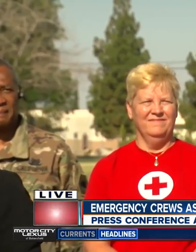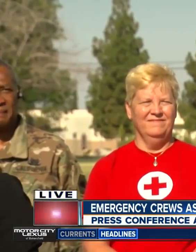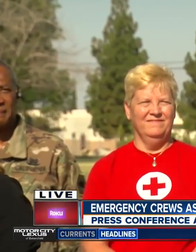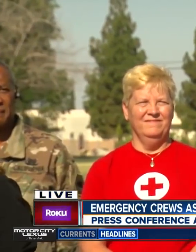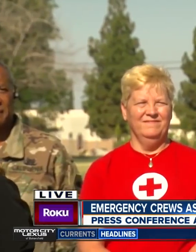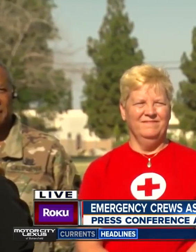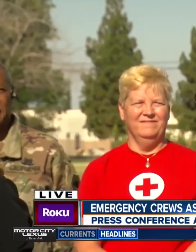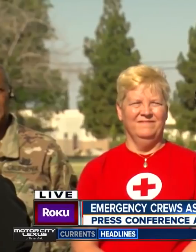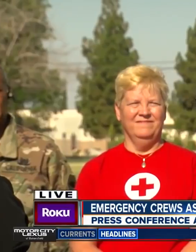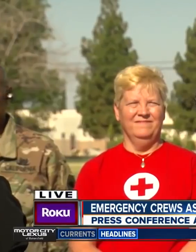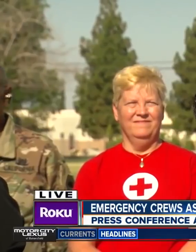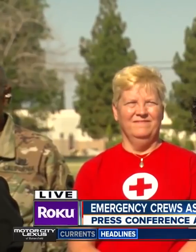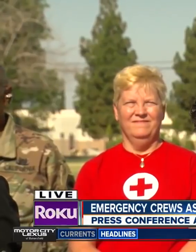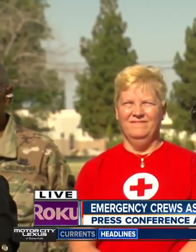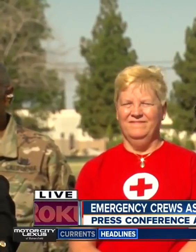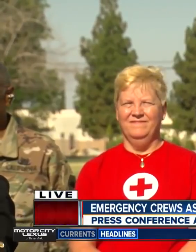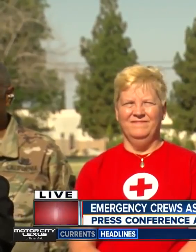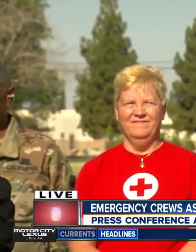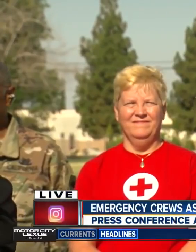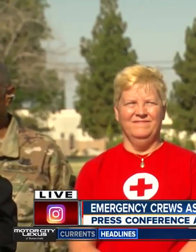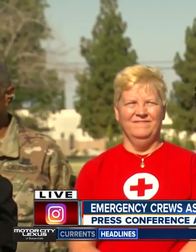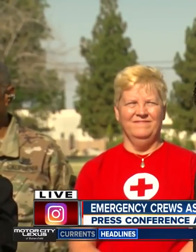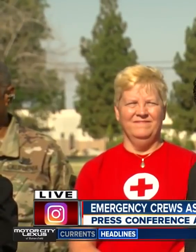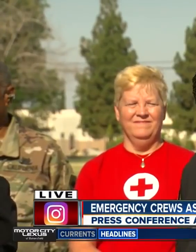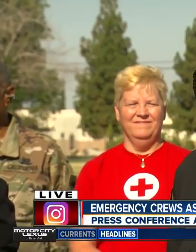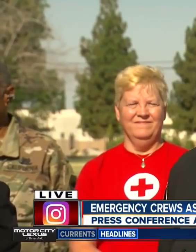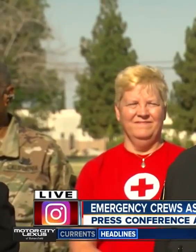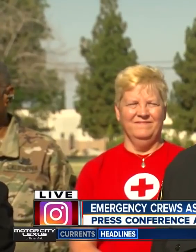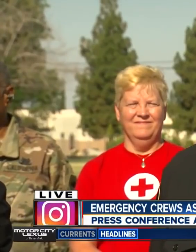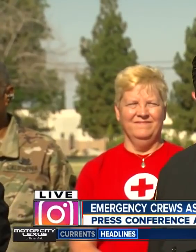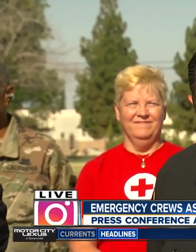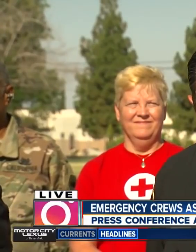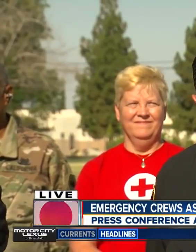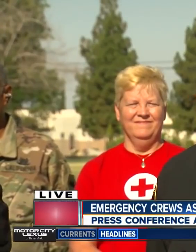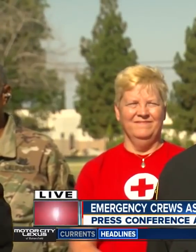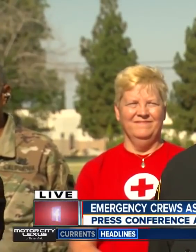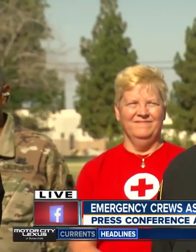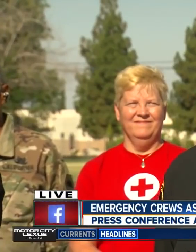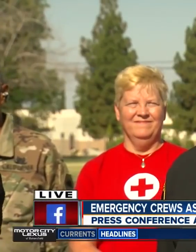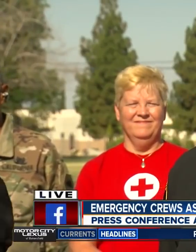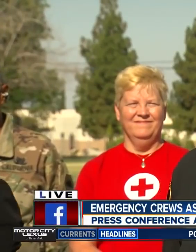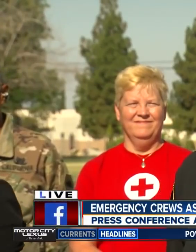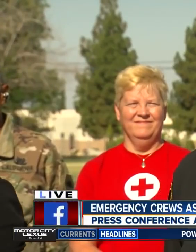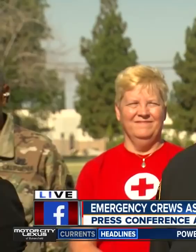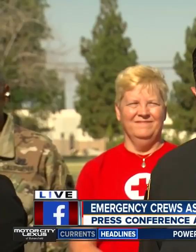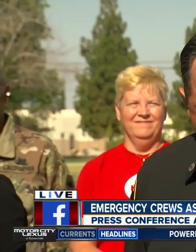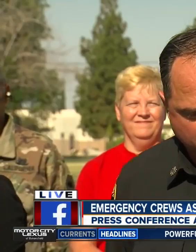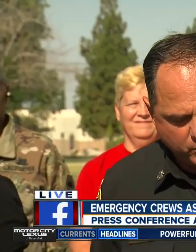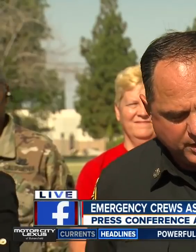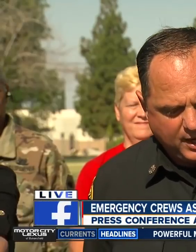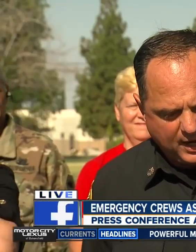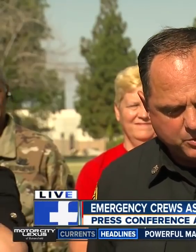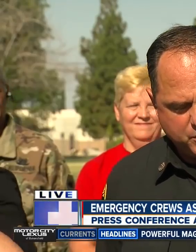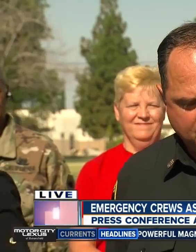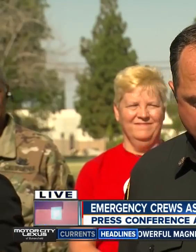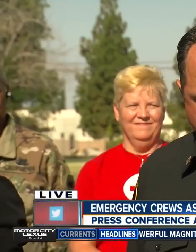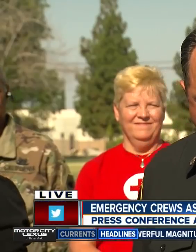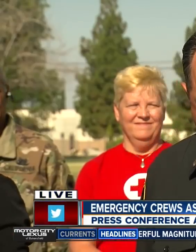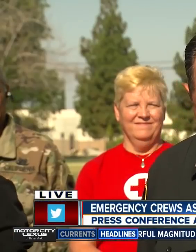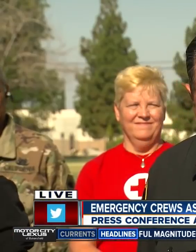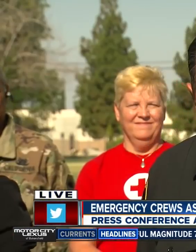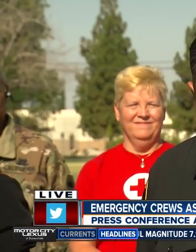dangerous for people out in Ridgecrest? Well, there's a whole wide variety. You know, I'm not out there right now, and so I would